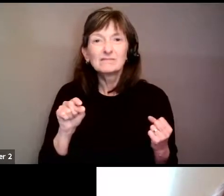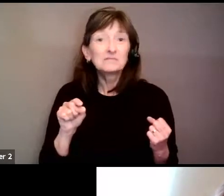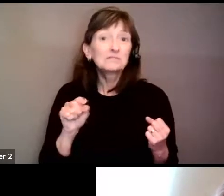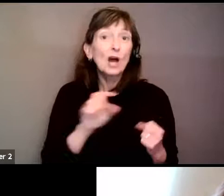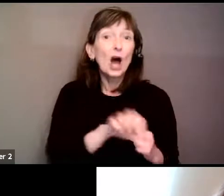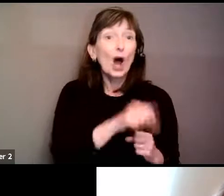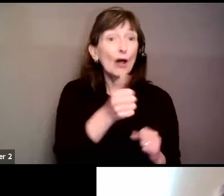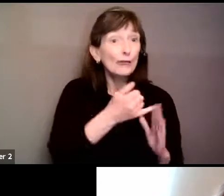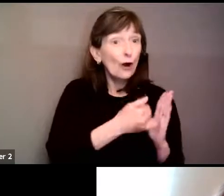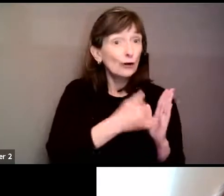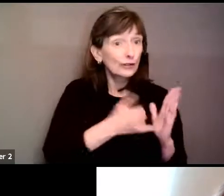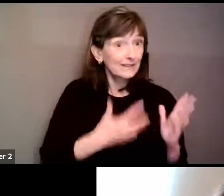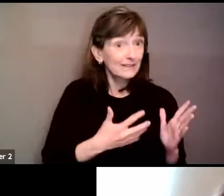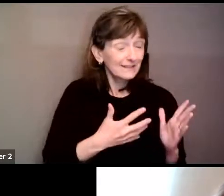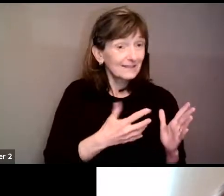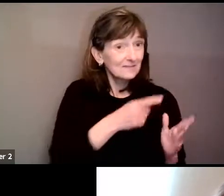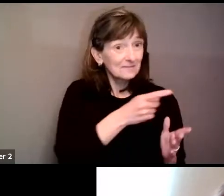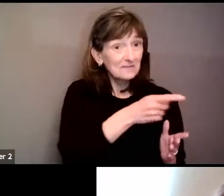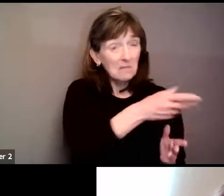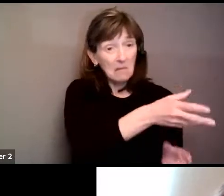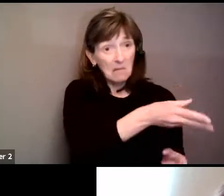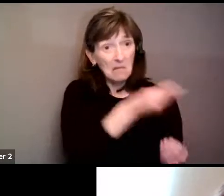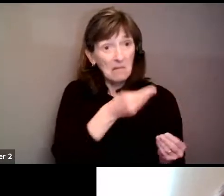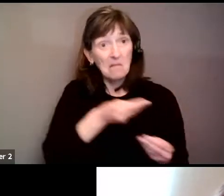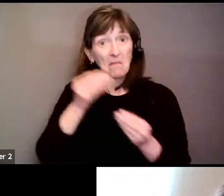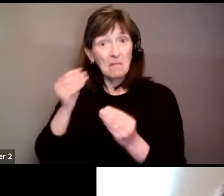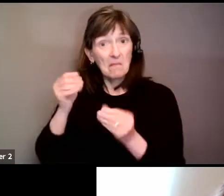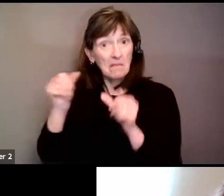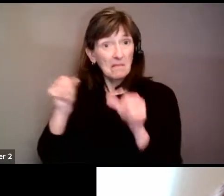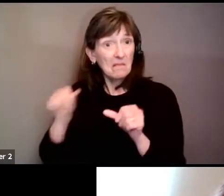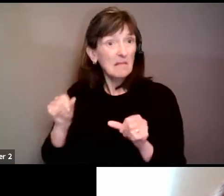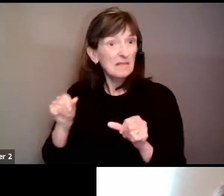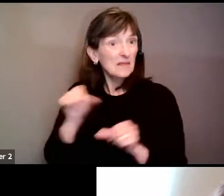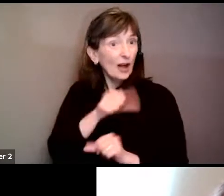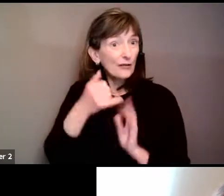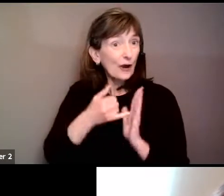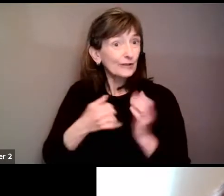and small artists. And I think that's like super important, right? Is like